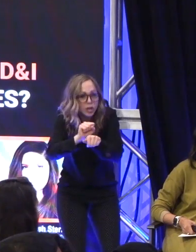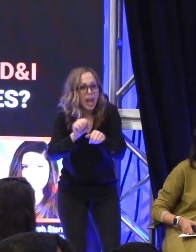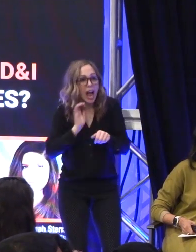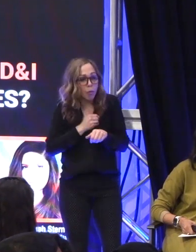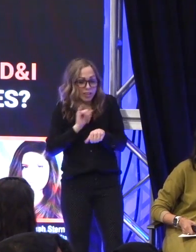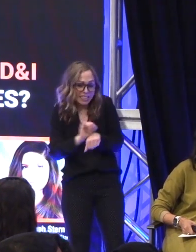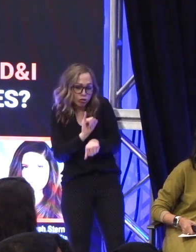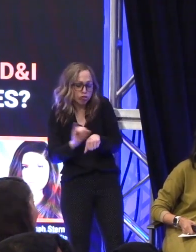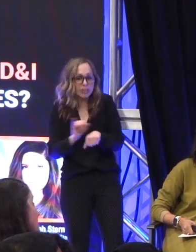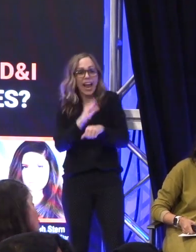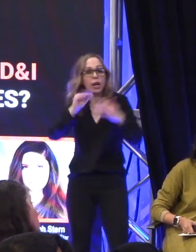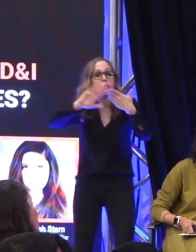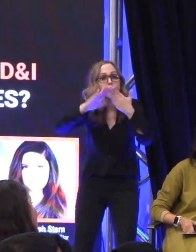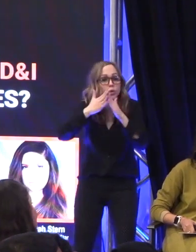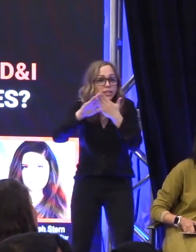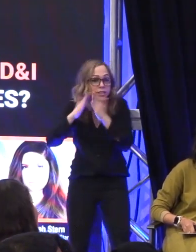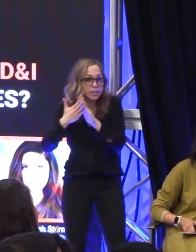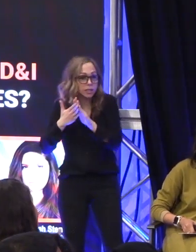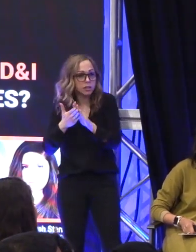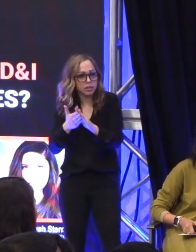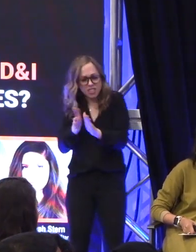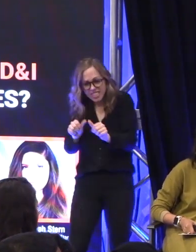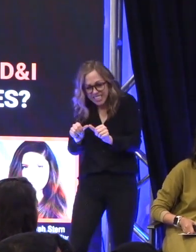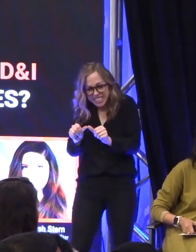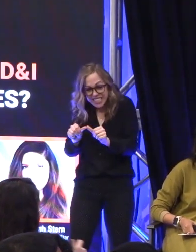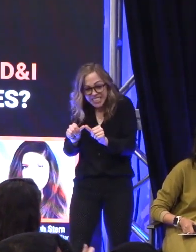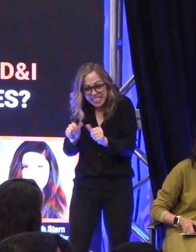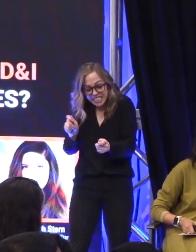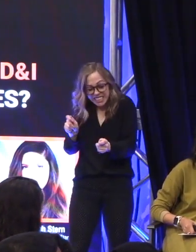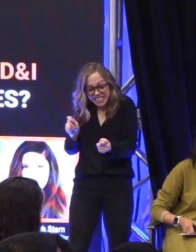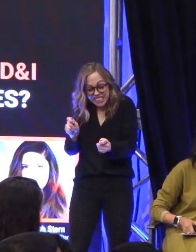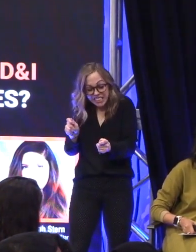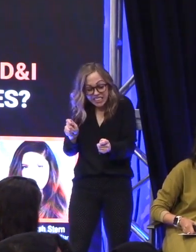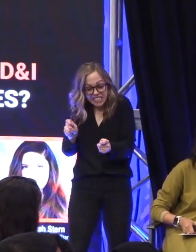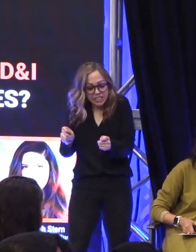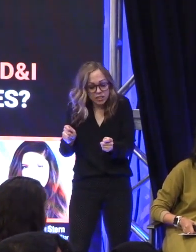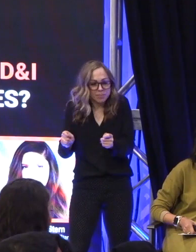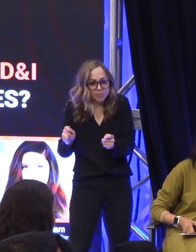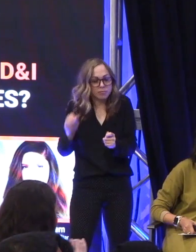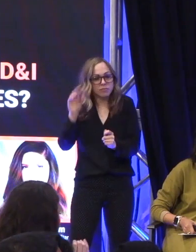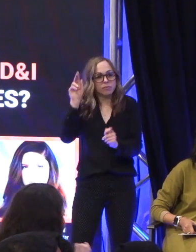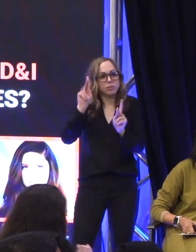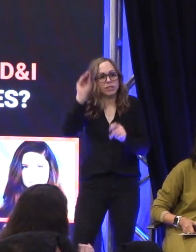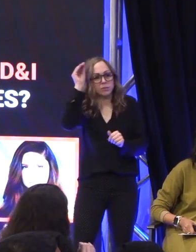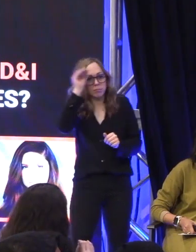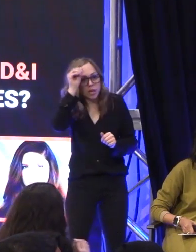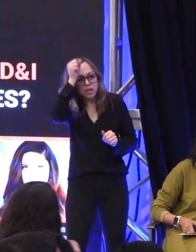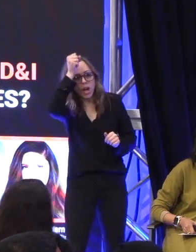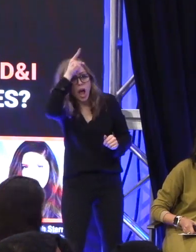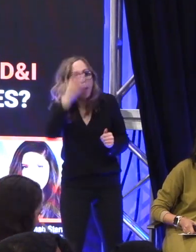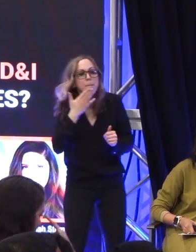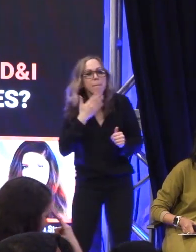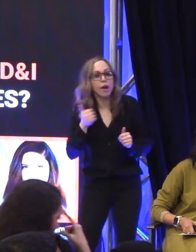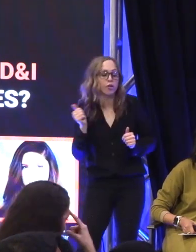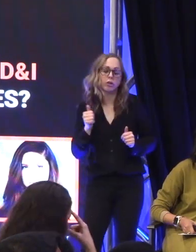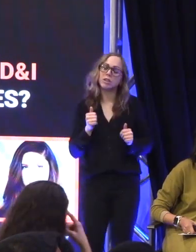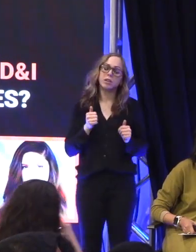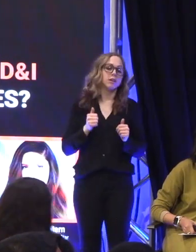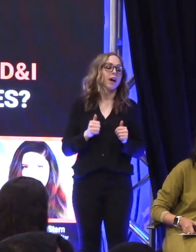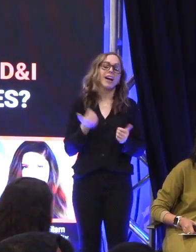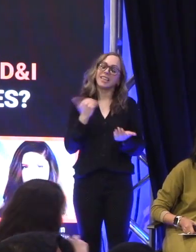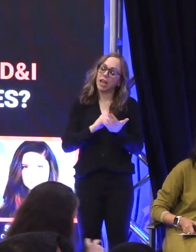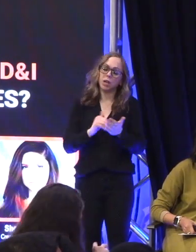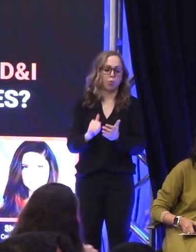industry, as a community, to change the opinions and minds of people? And that's not gonna